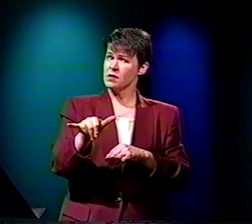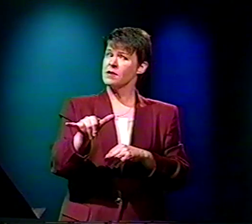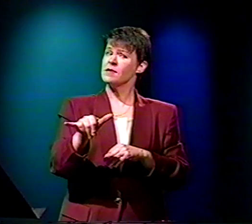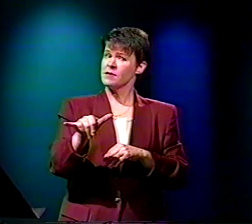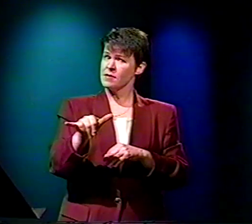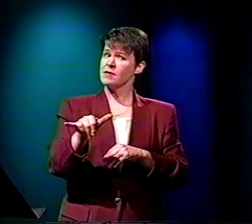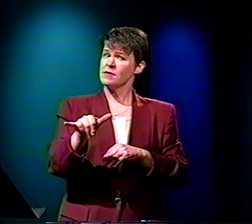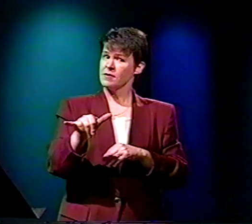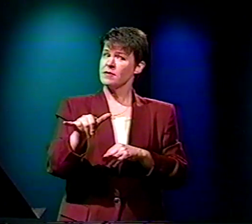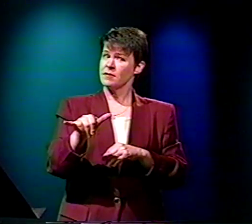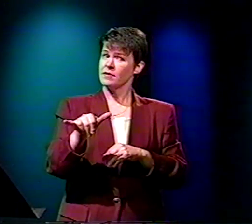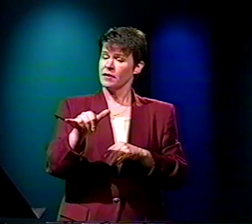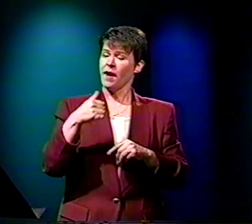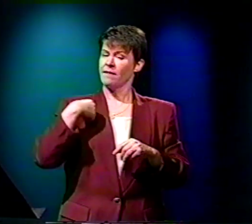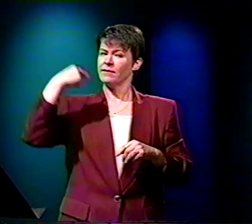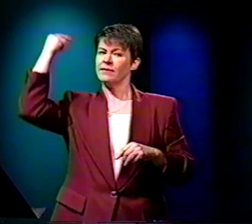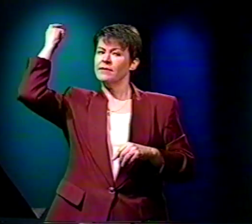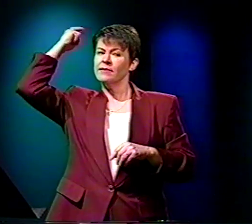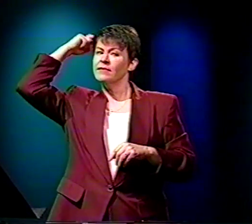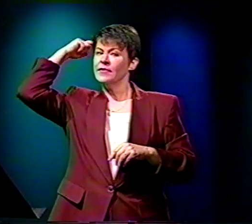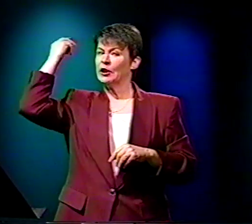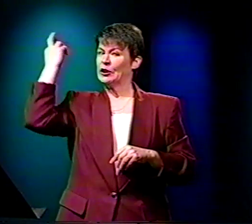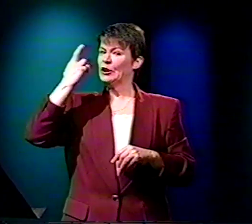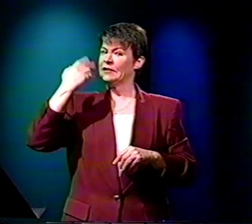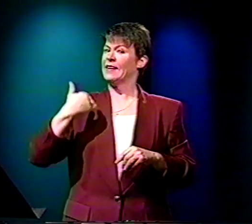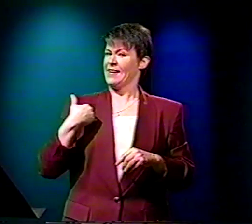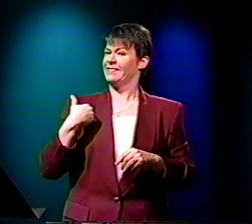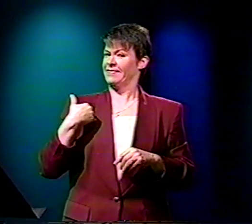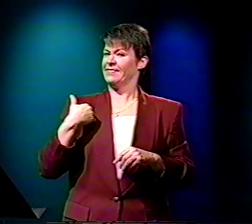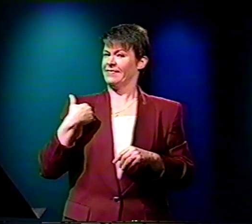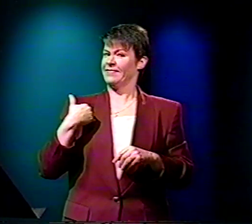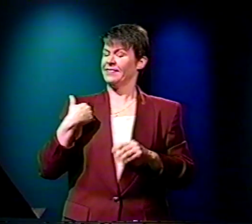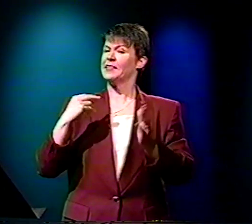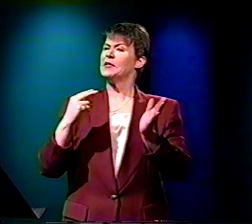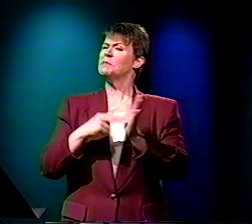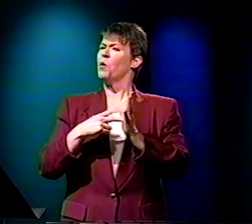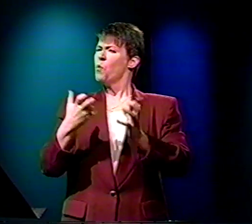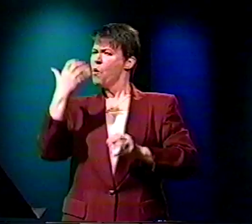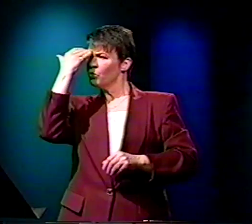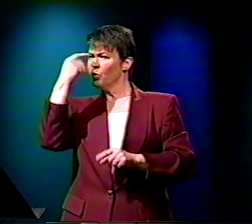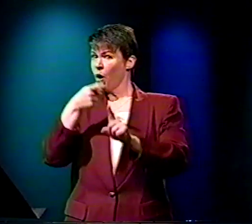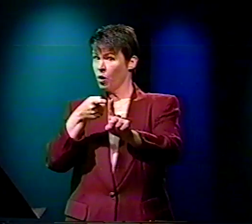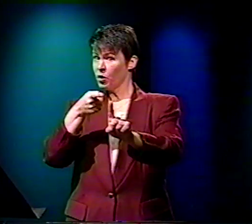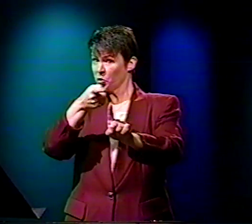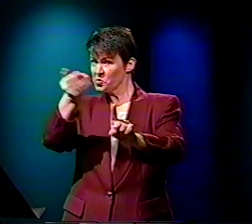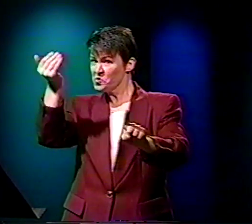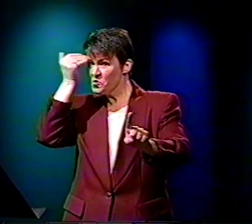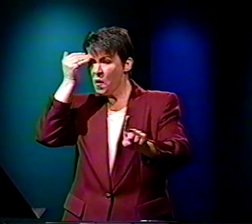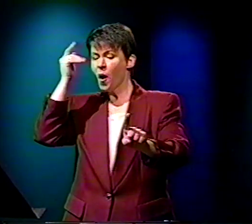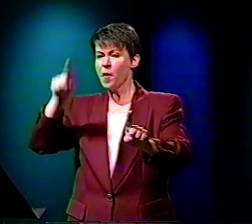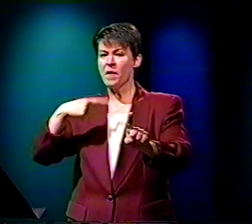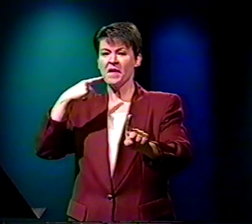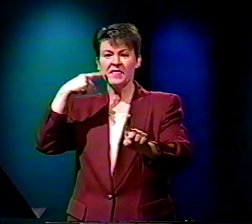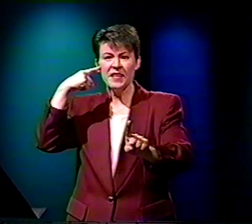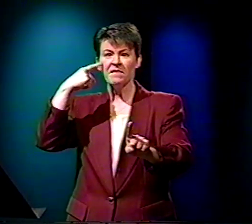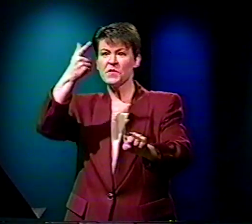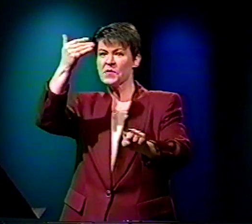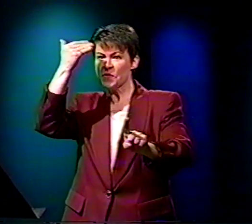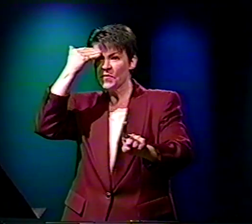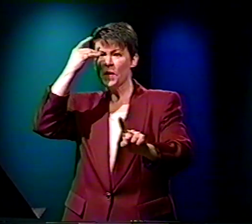deaf person might ask the hearing employer, do you have a TTY? And there's a reason for asking that question. Their reason might be that they want to find out if they know anything